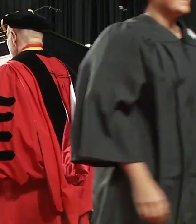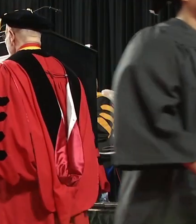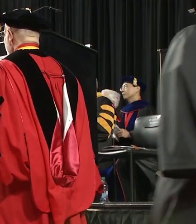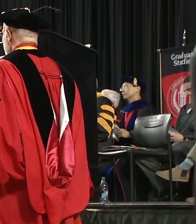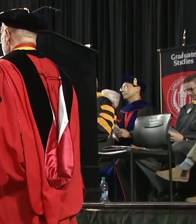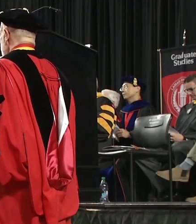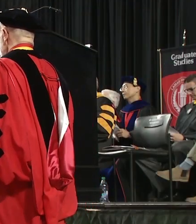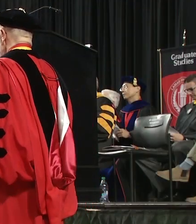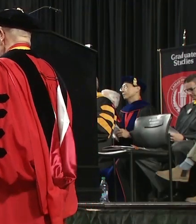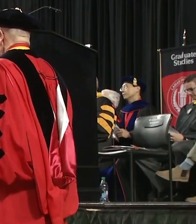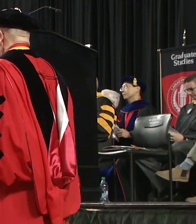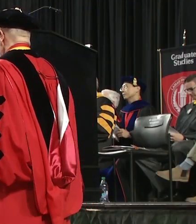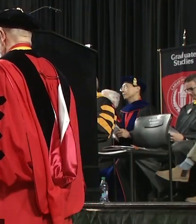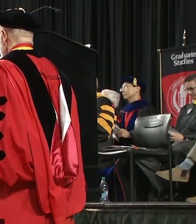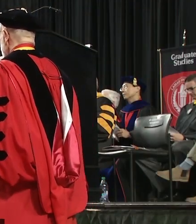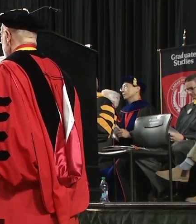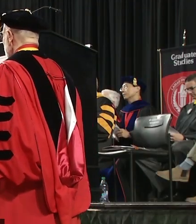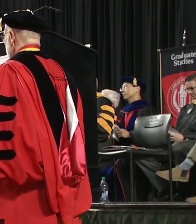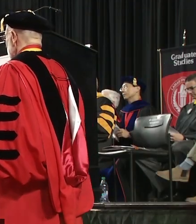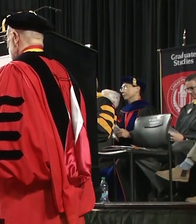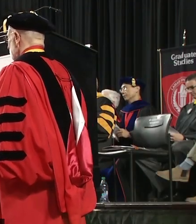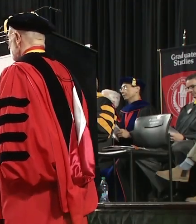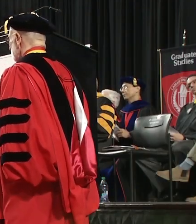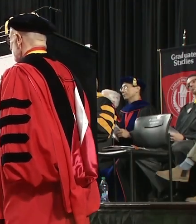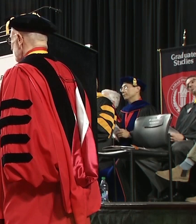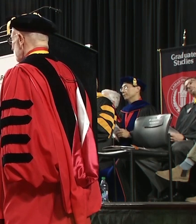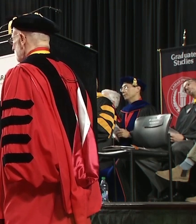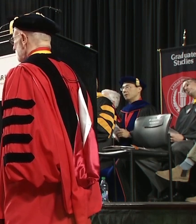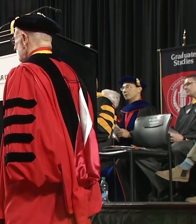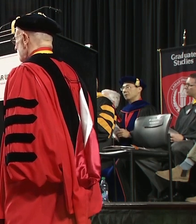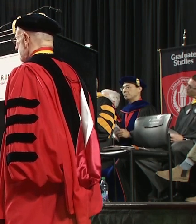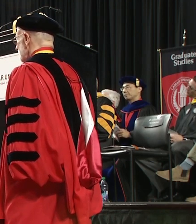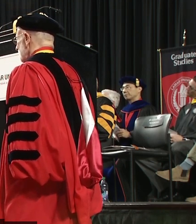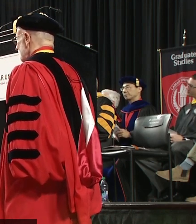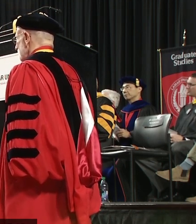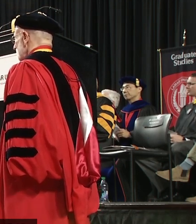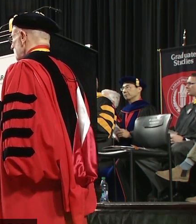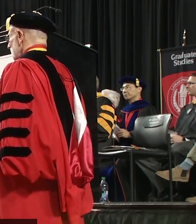Sarah Margarita Sticker, cum laude.